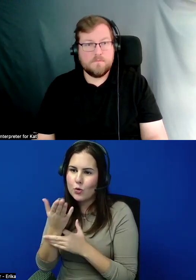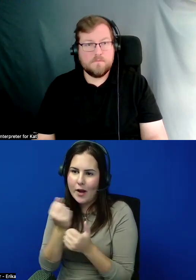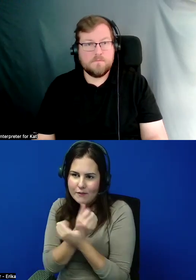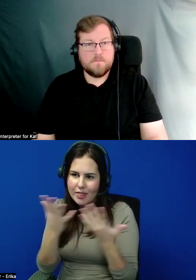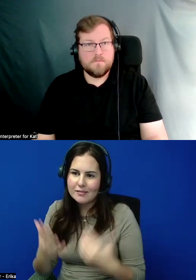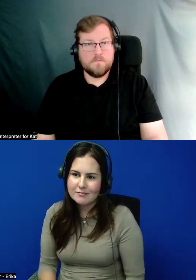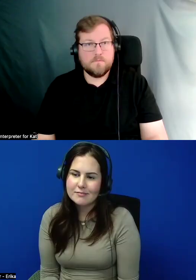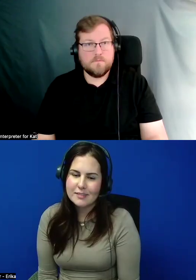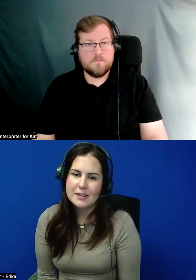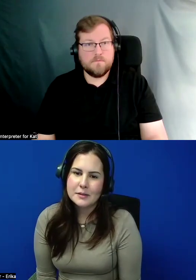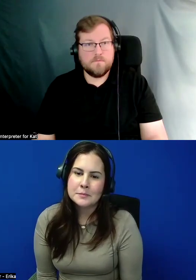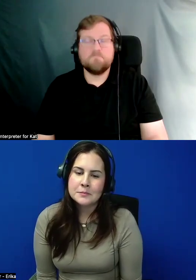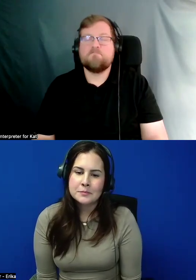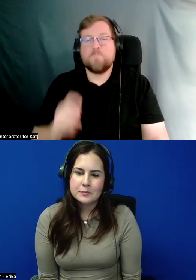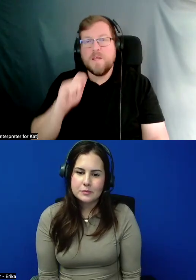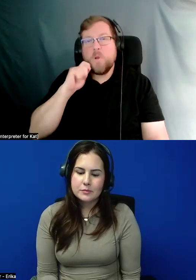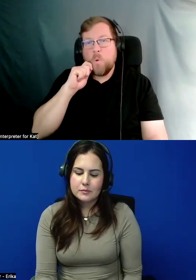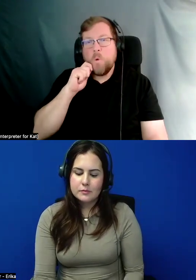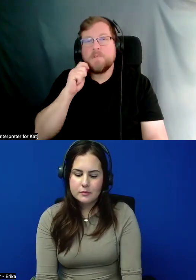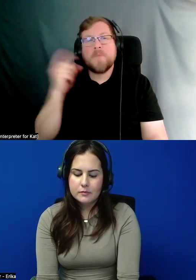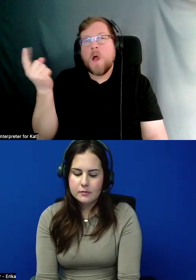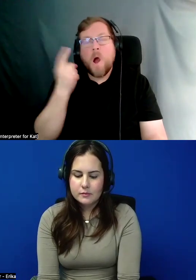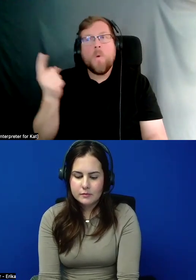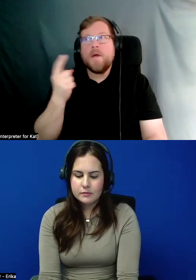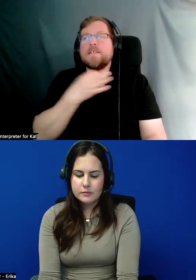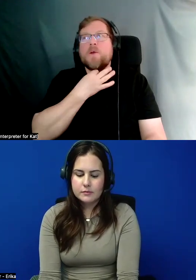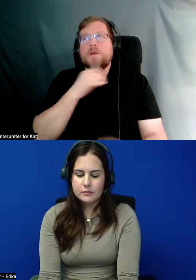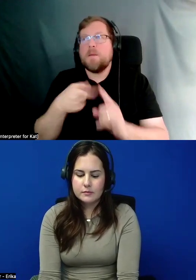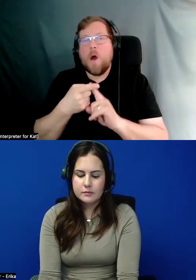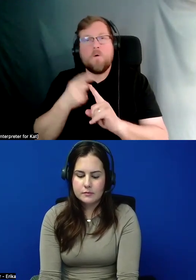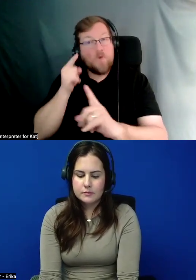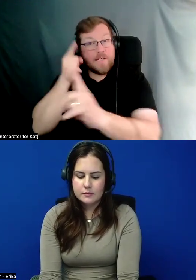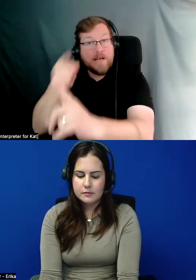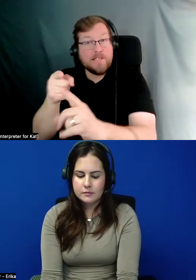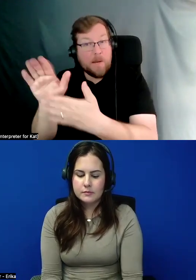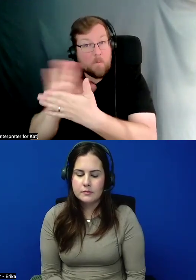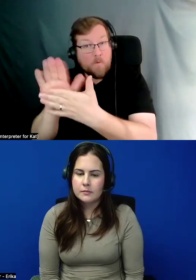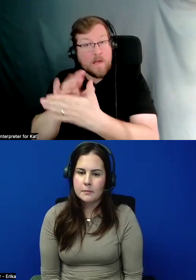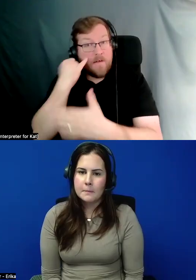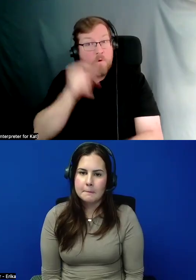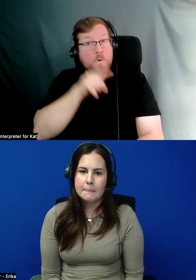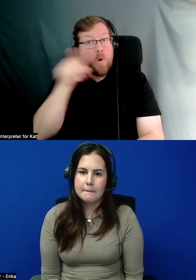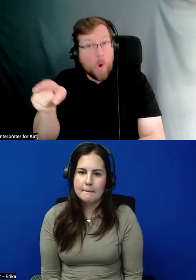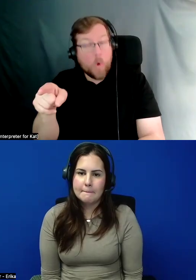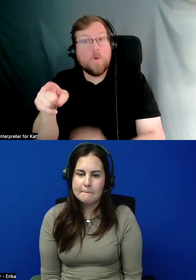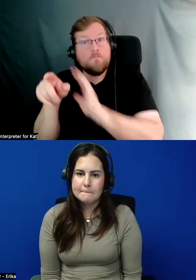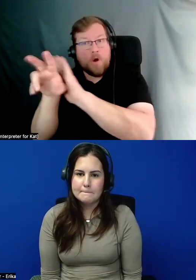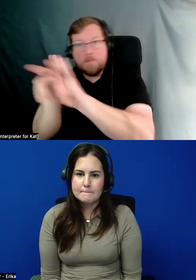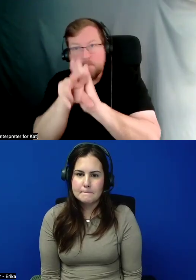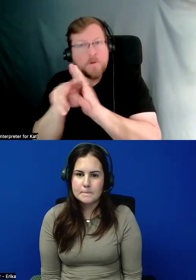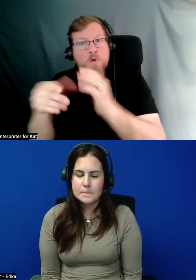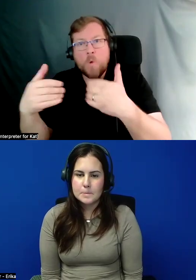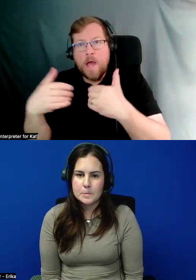That's cool because I've always wondered with destination movies, like if you go to a destination movie that you have a band and you do